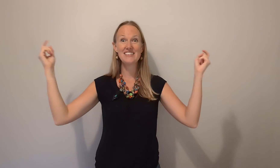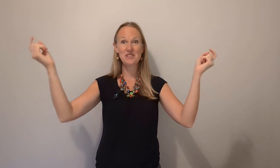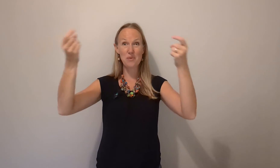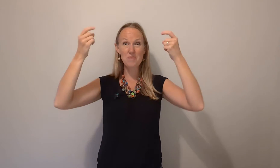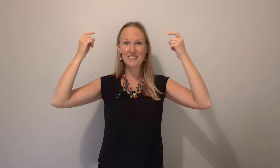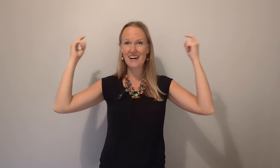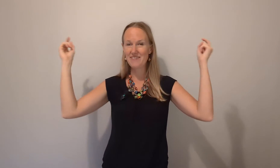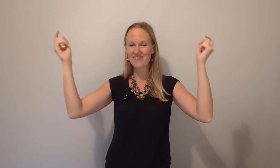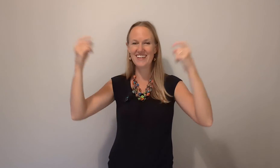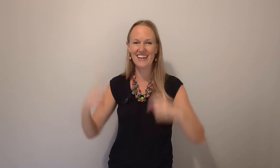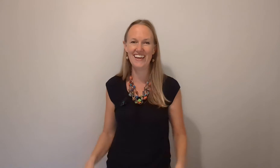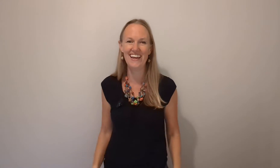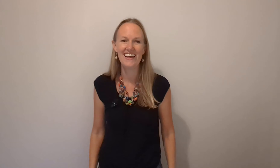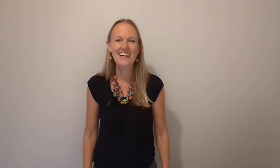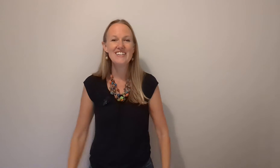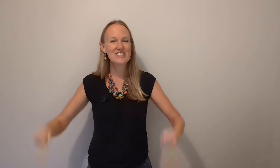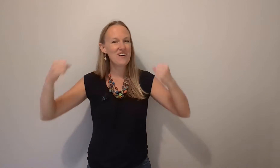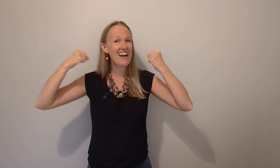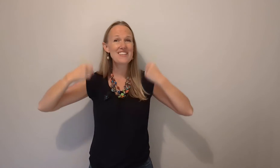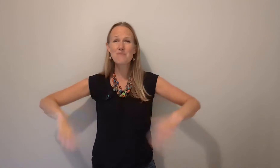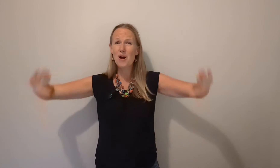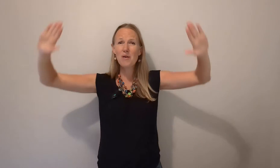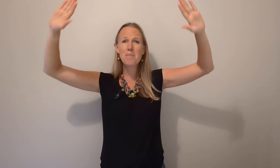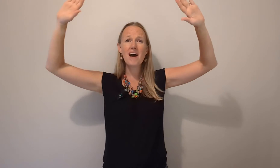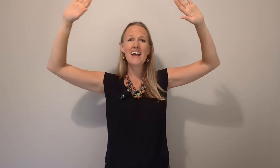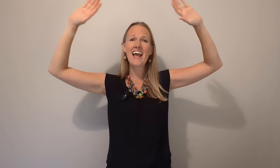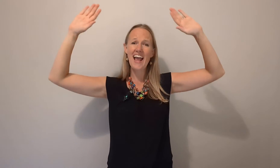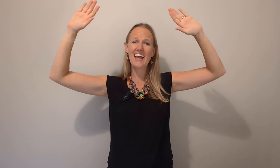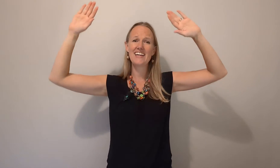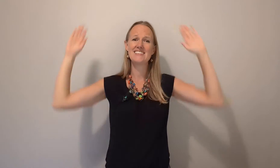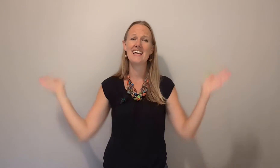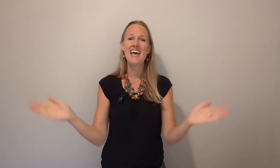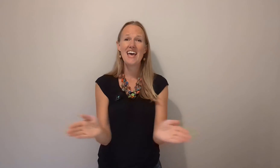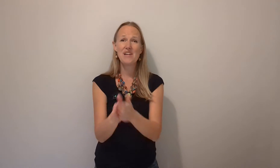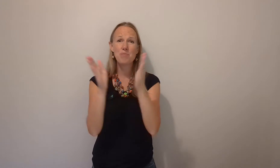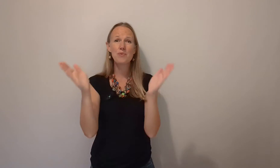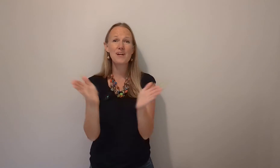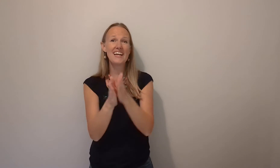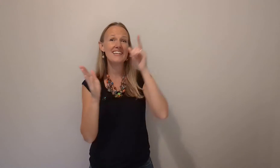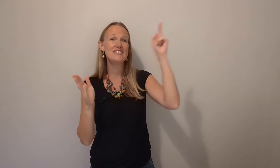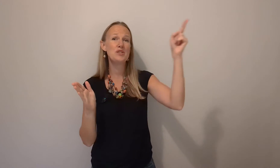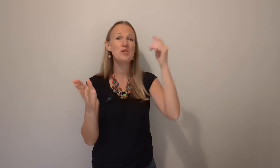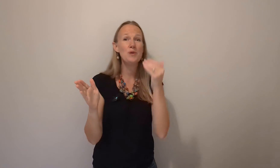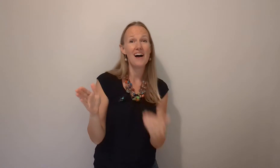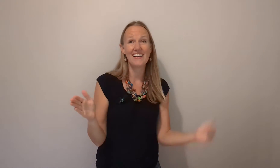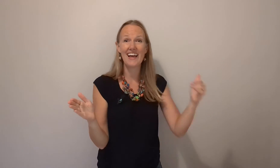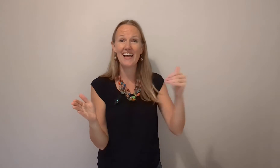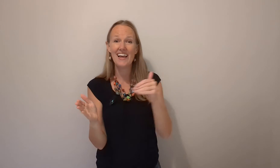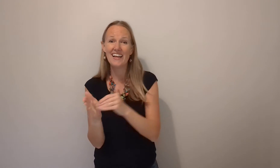let's do it one more time. So I throw up my hands and praise you again